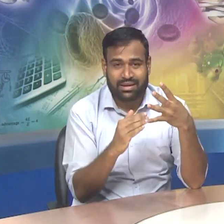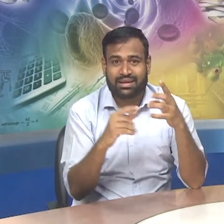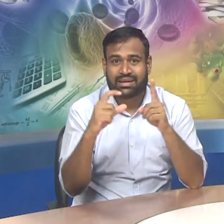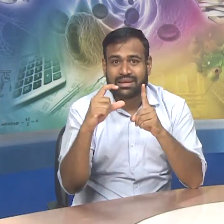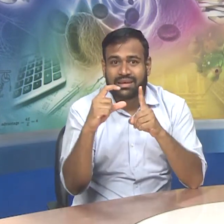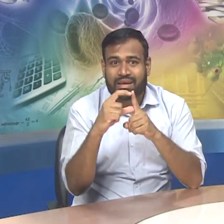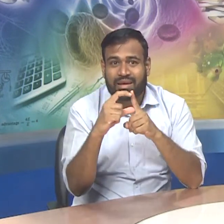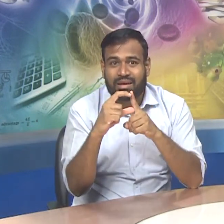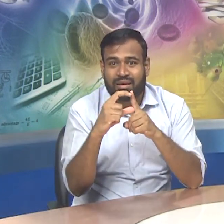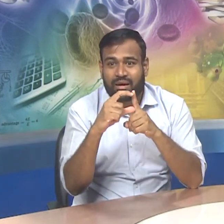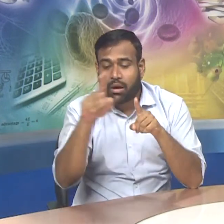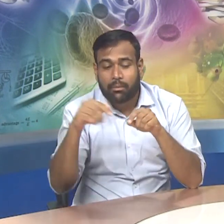fourth choice.